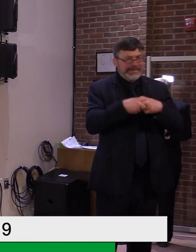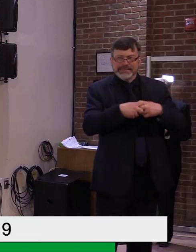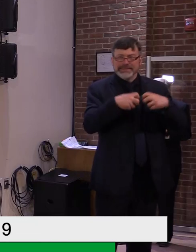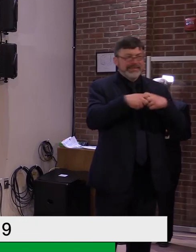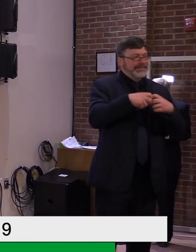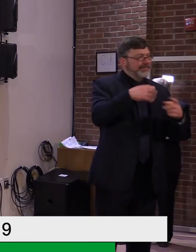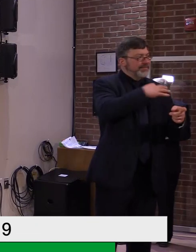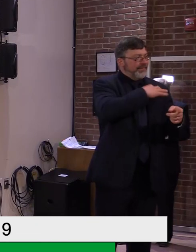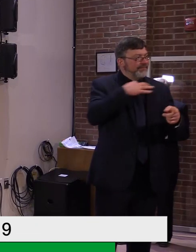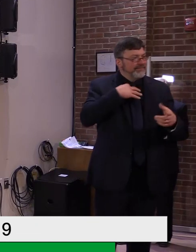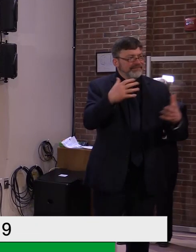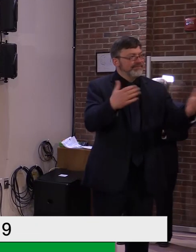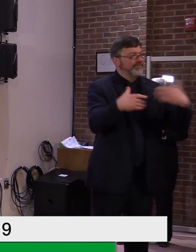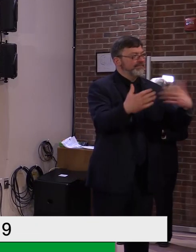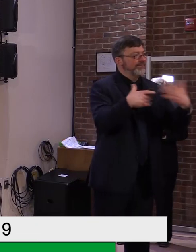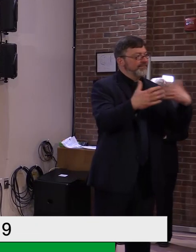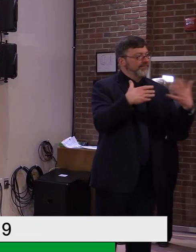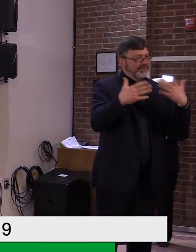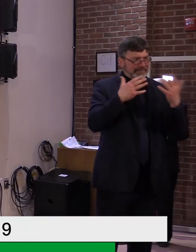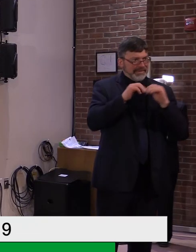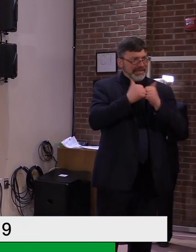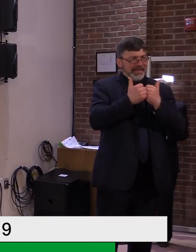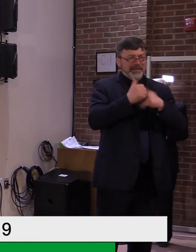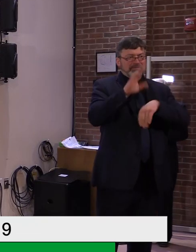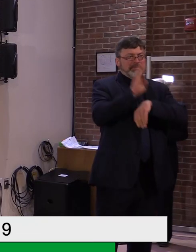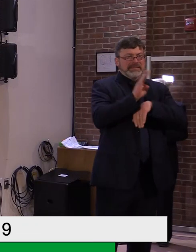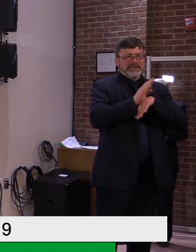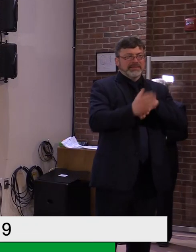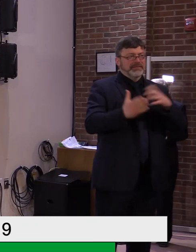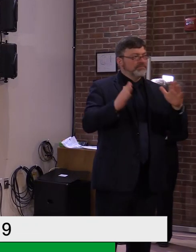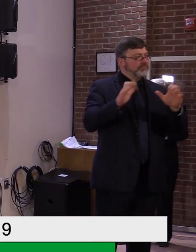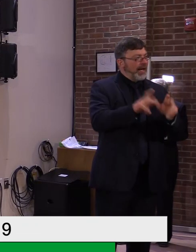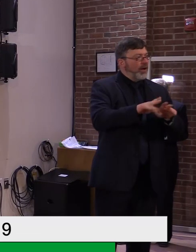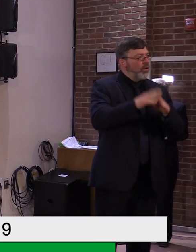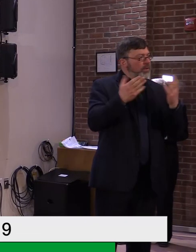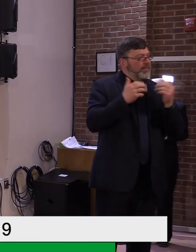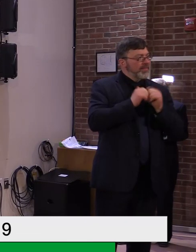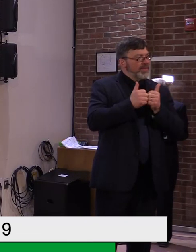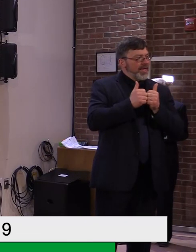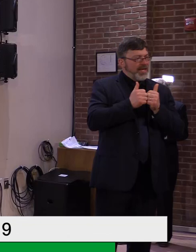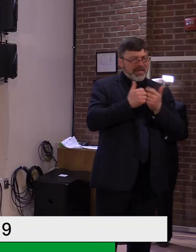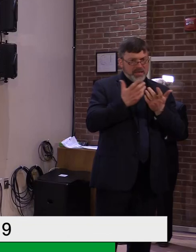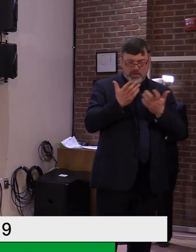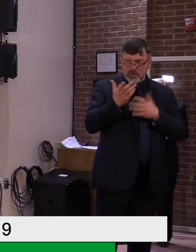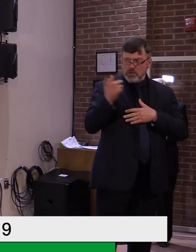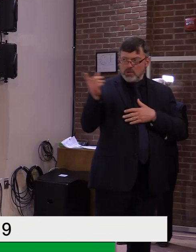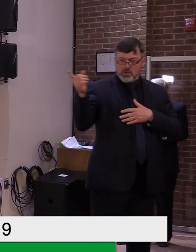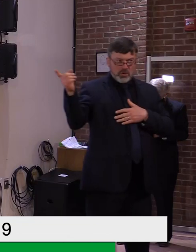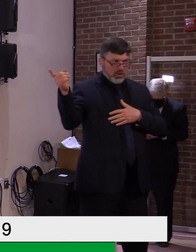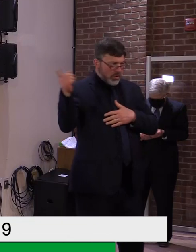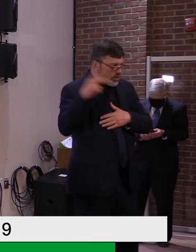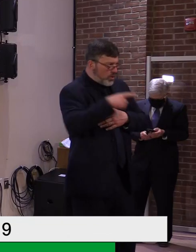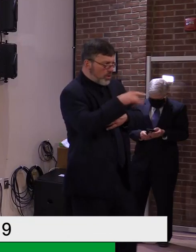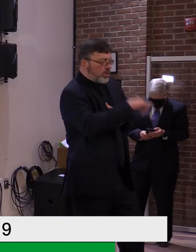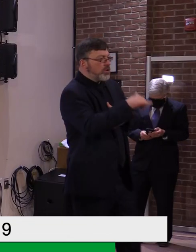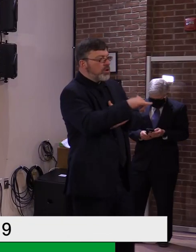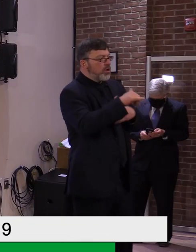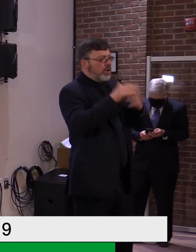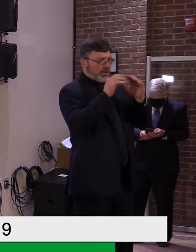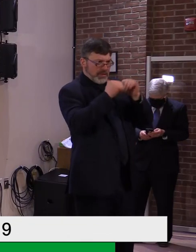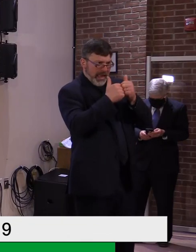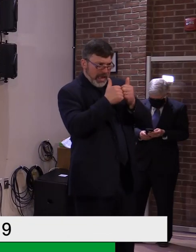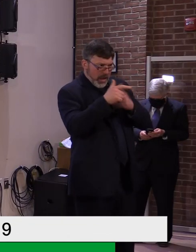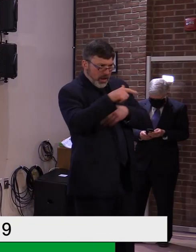these vacancies and encourage people to return to work and not just message or a